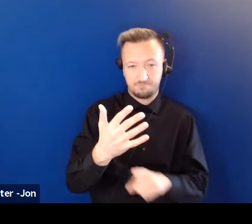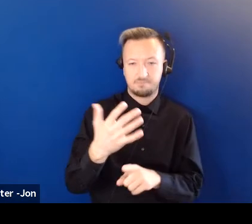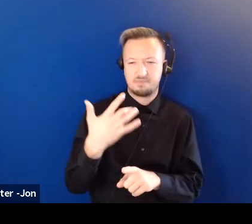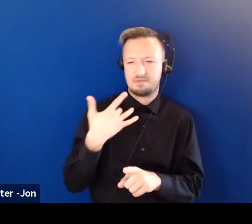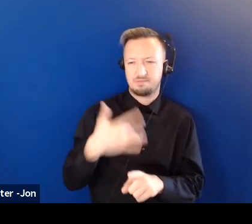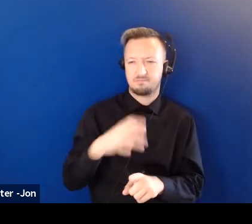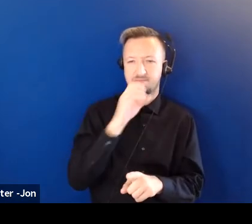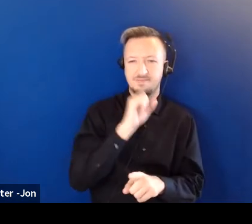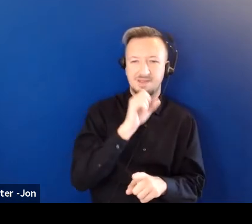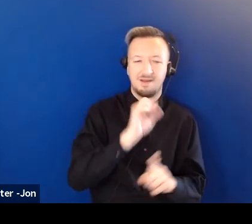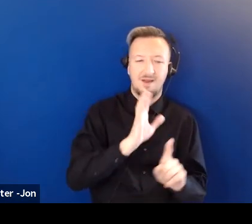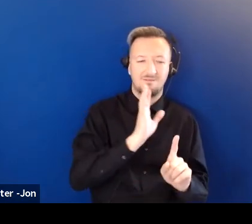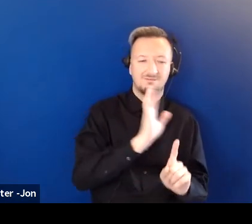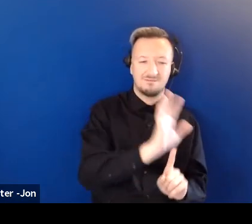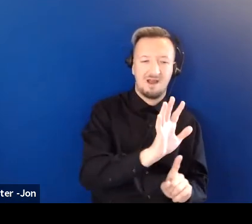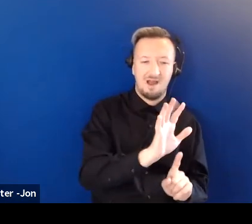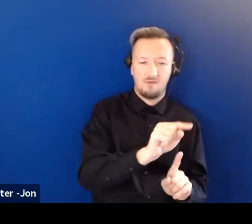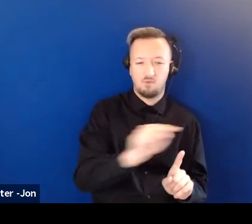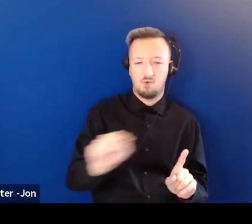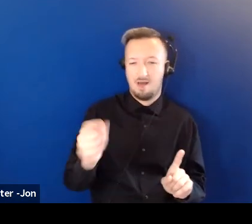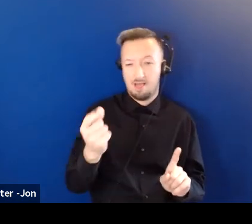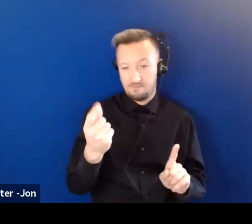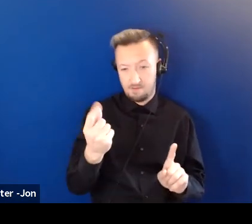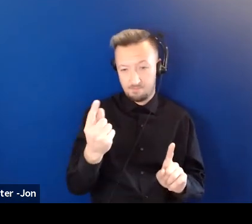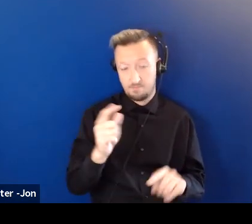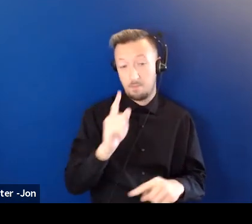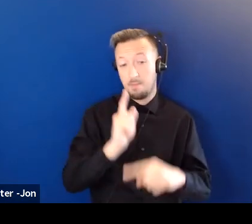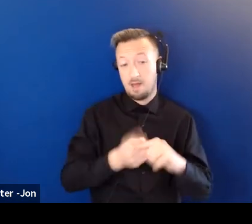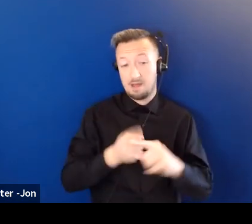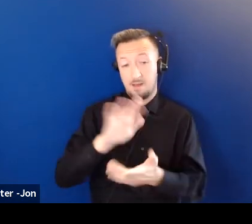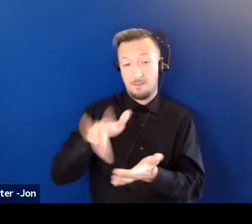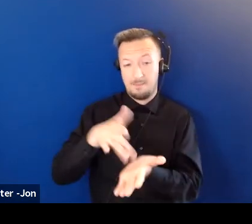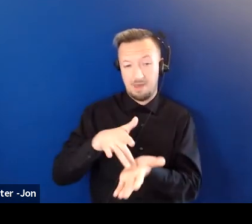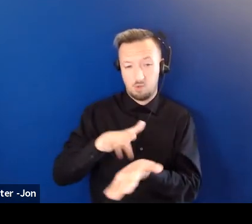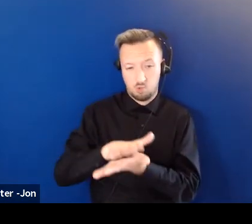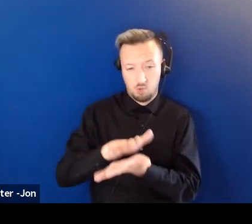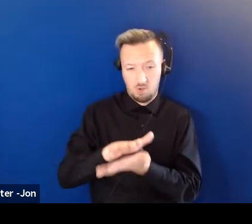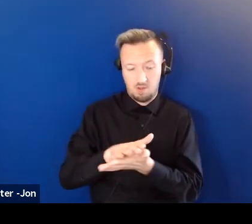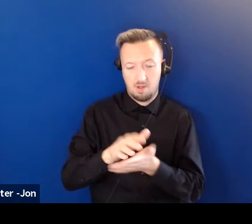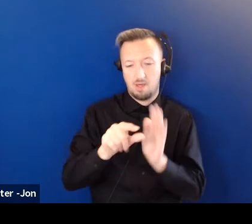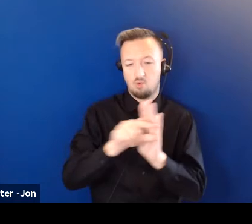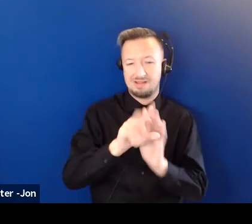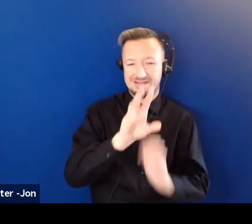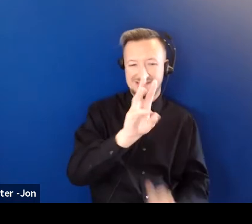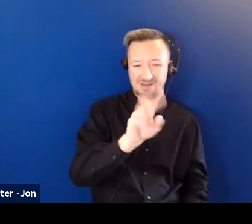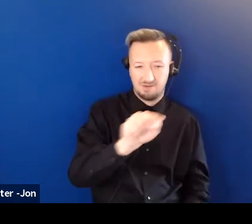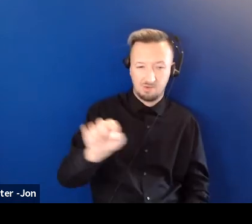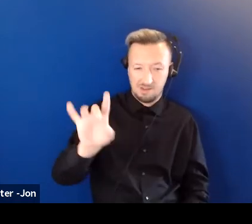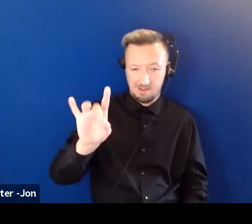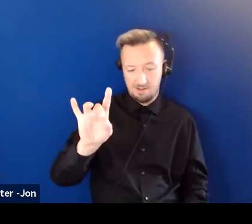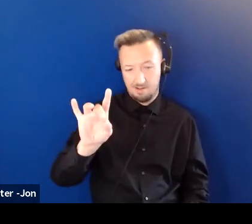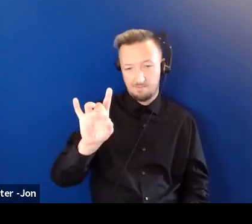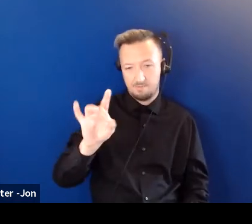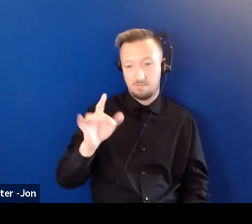ages 5 through 11, as well as middle schoolers, grades 6 through 8, generally,